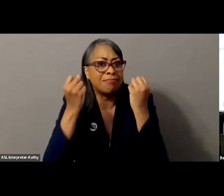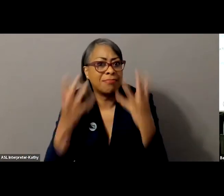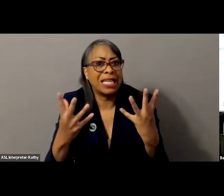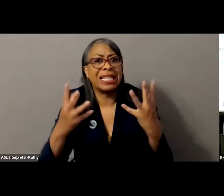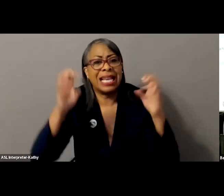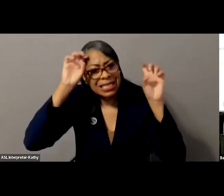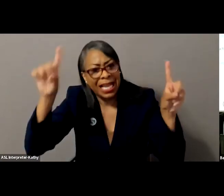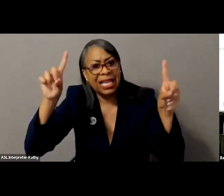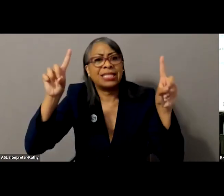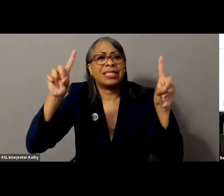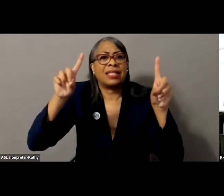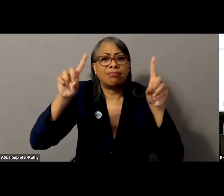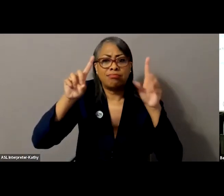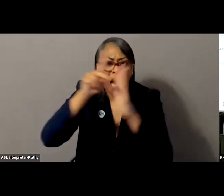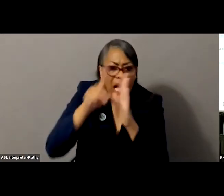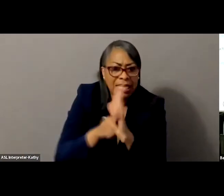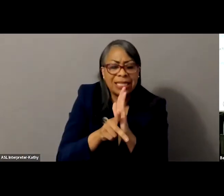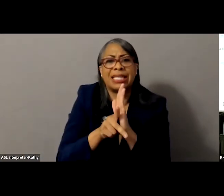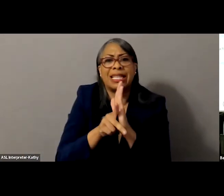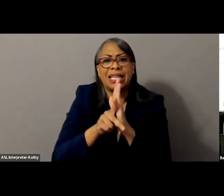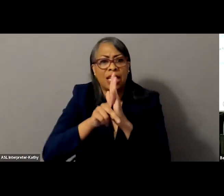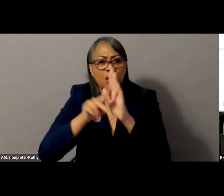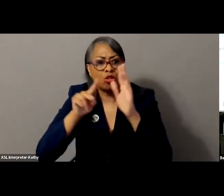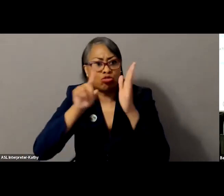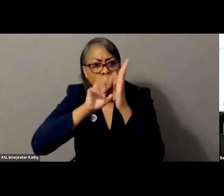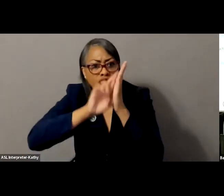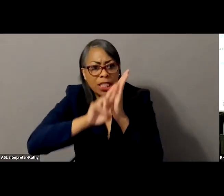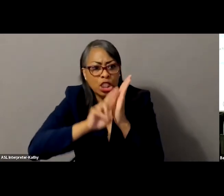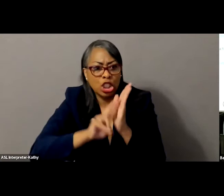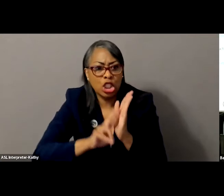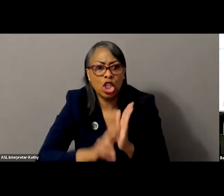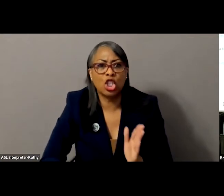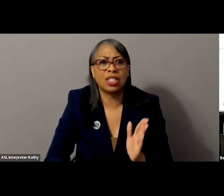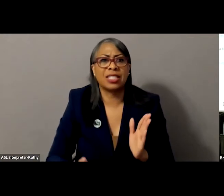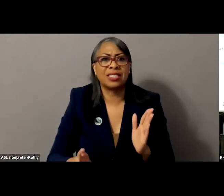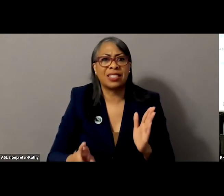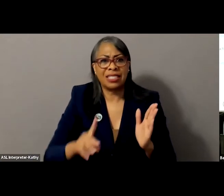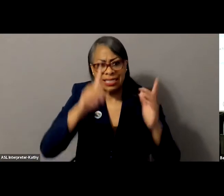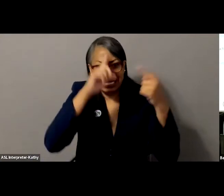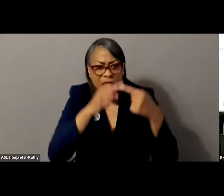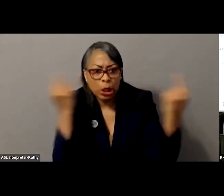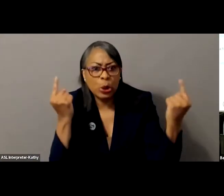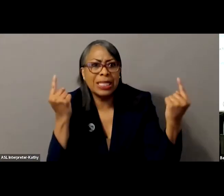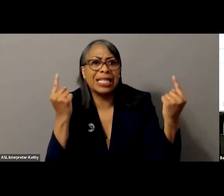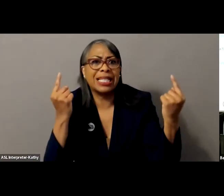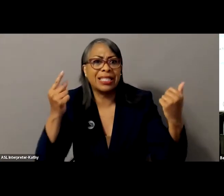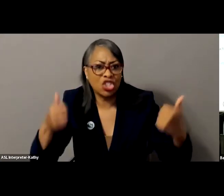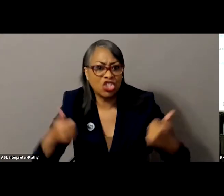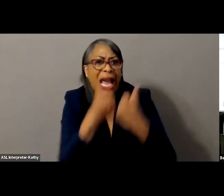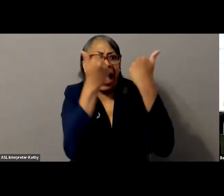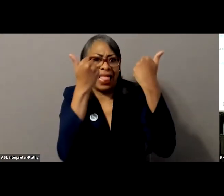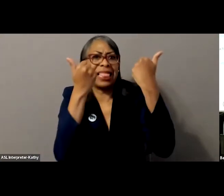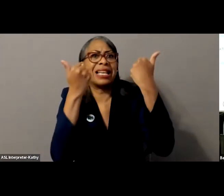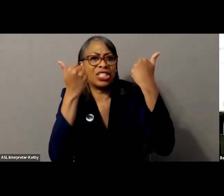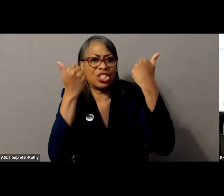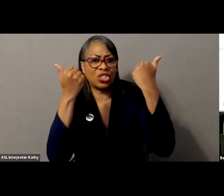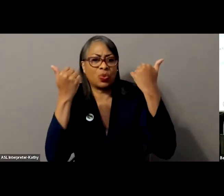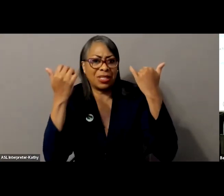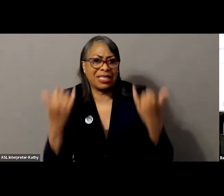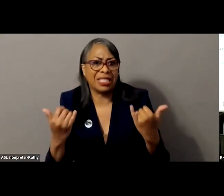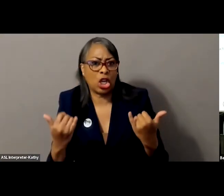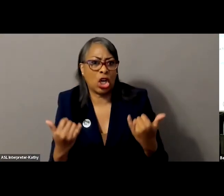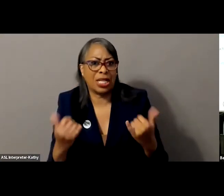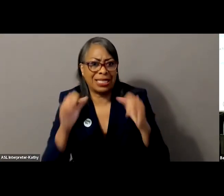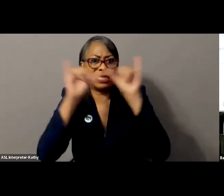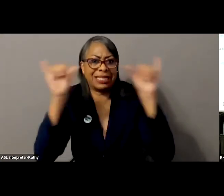research and policy settings that and I know others in the room, find ourselves in with a lot of disagreement and challenges to existing constructs and terms. I think we